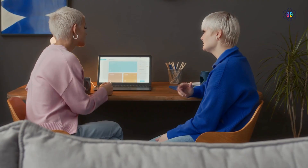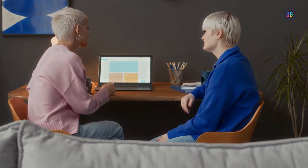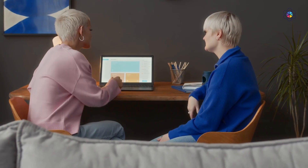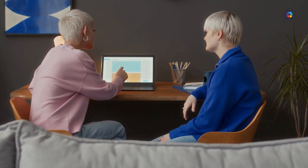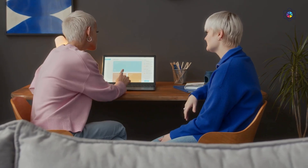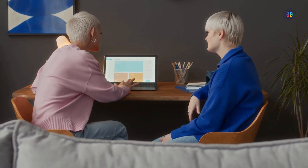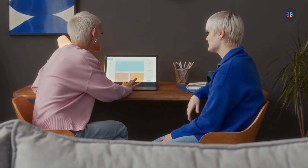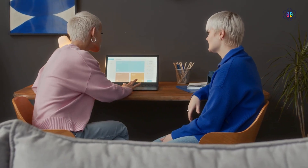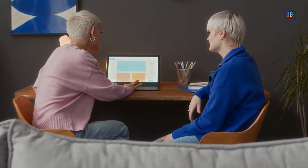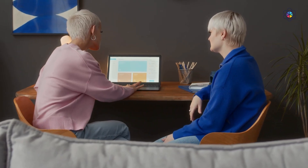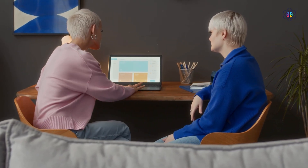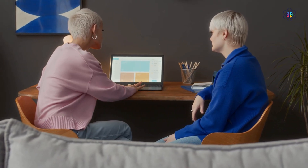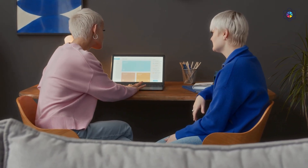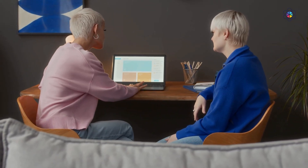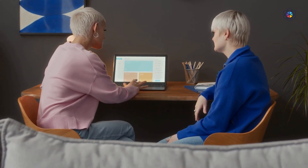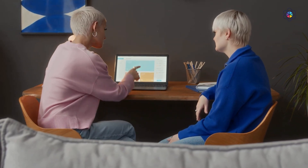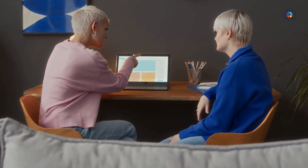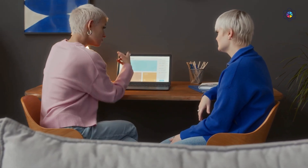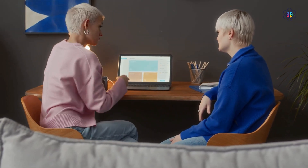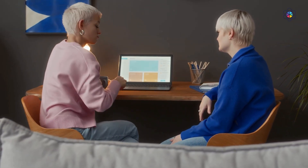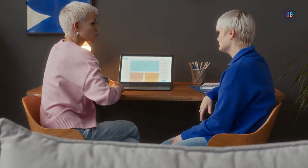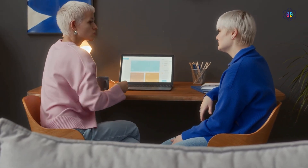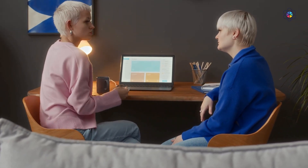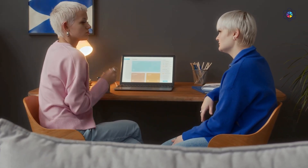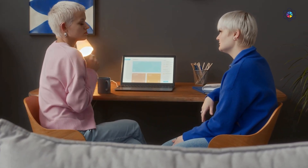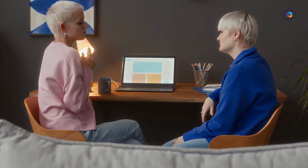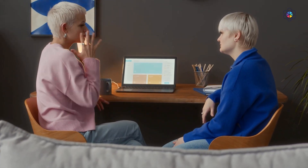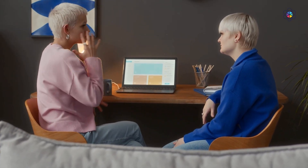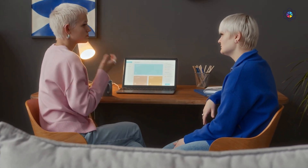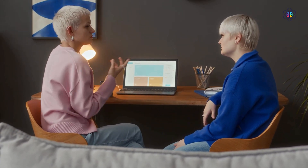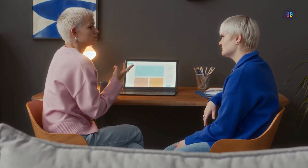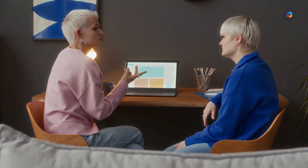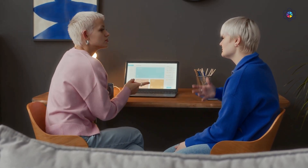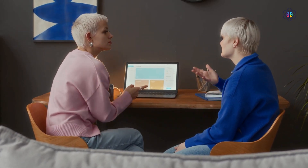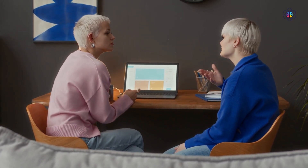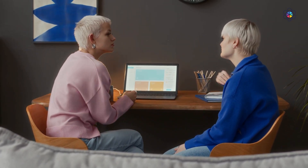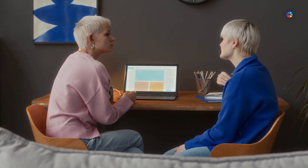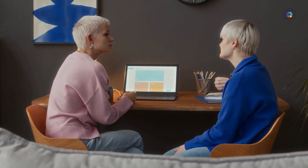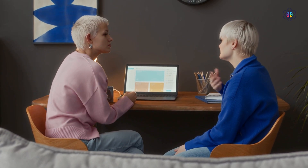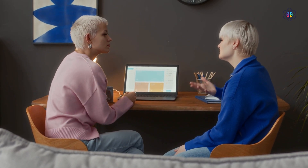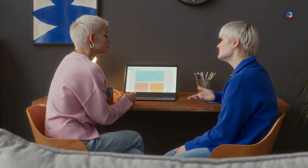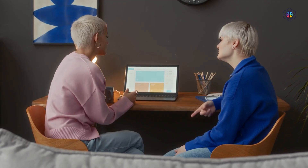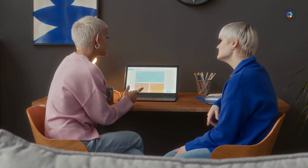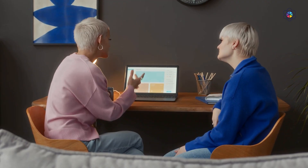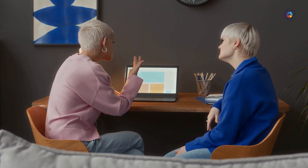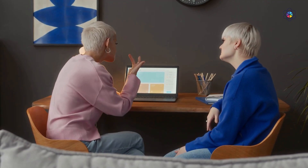both receptive and expressive signing. And with subtitled and non-subtitled lessons, visual resources,